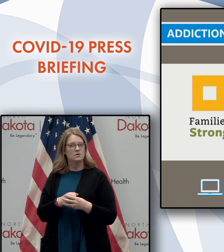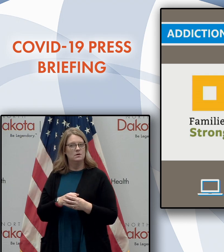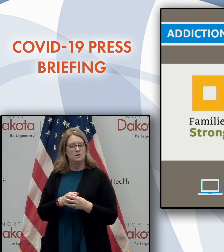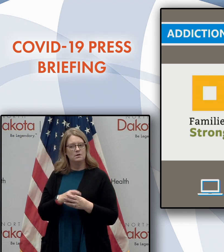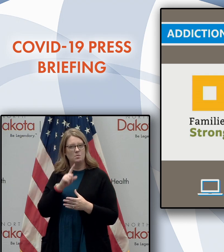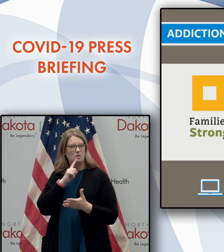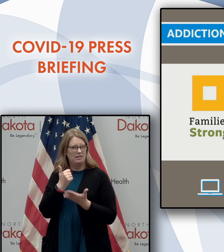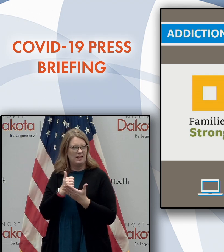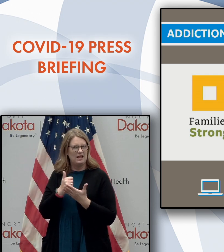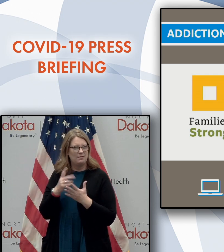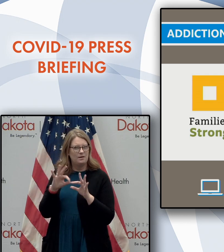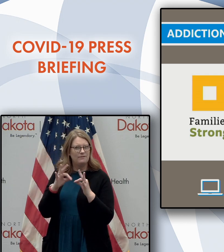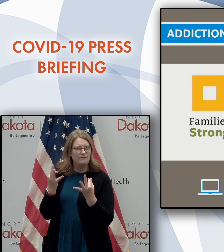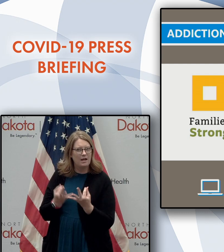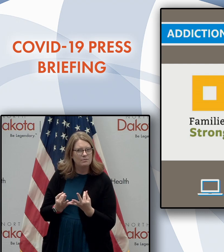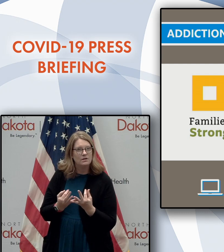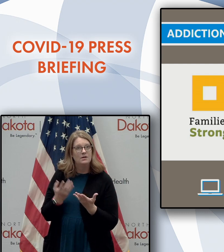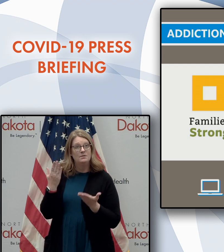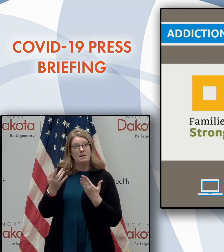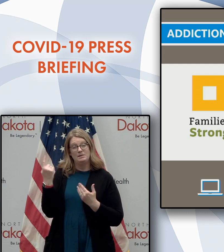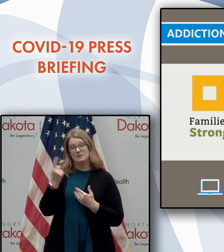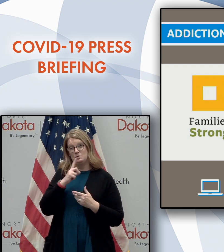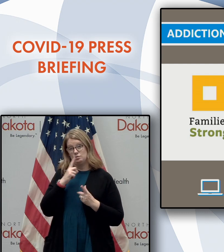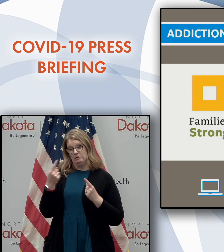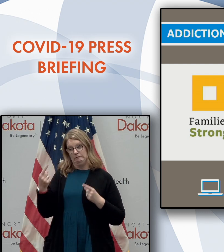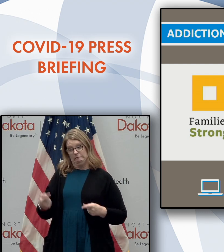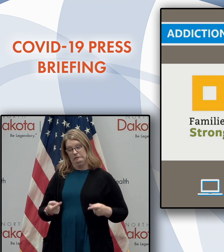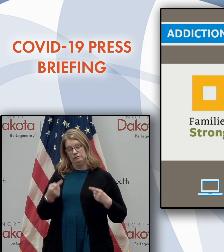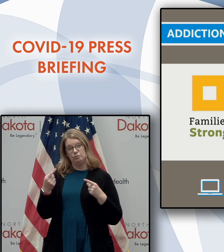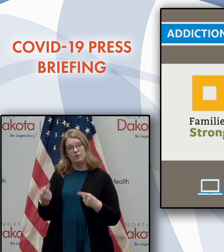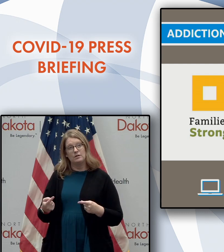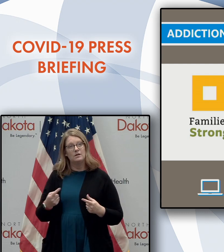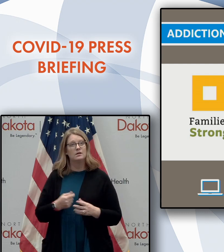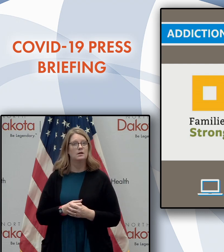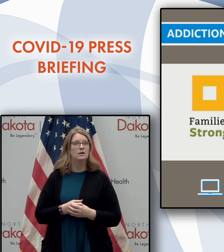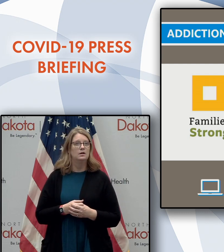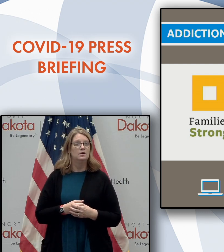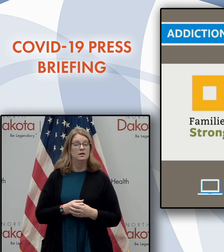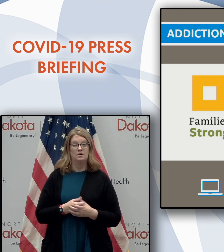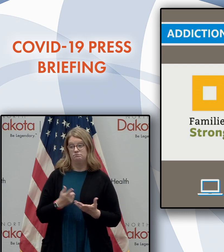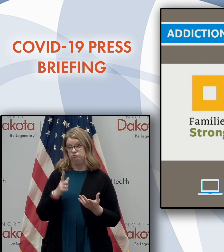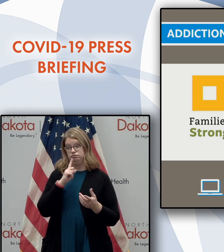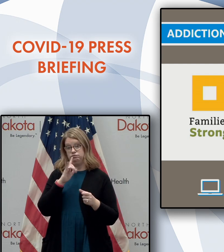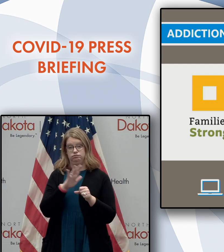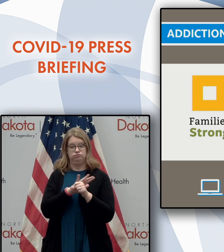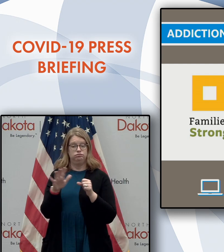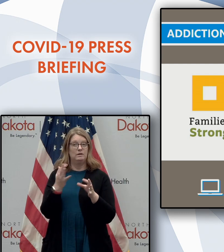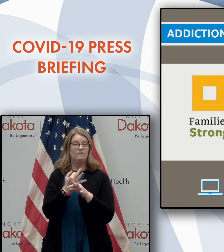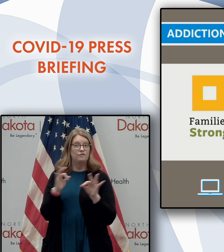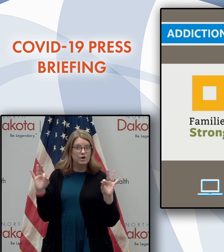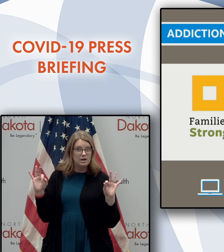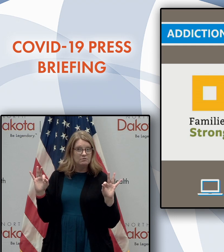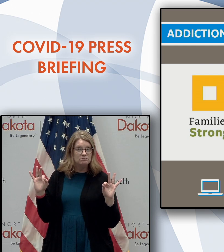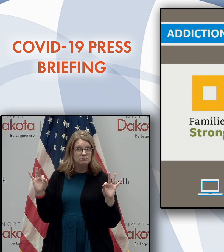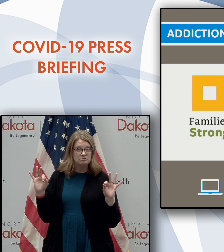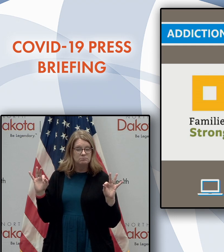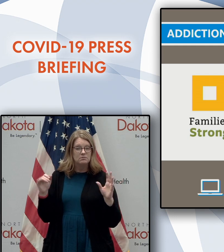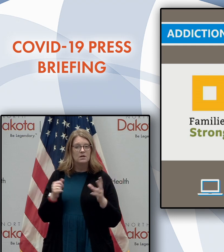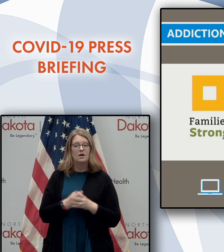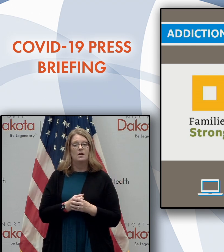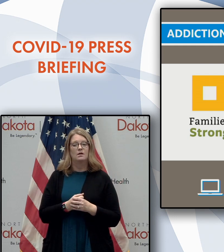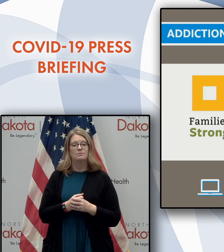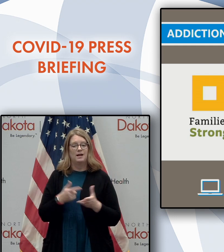have someone in their family who's really struggling with addiction. And it's a completely free. Spots are limited. I encourage you